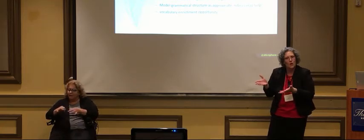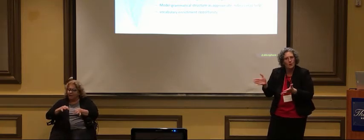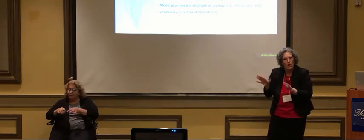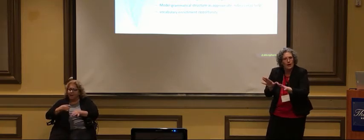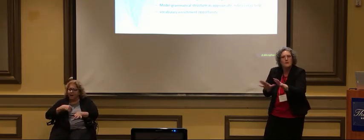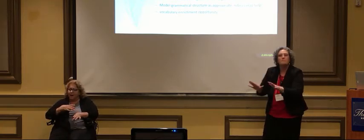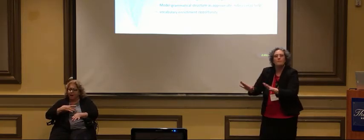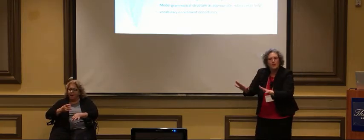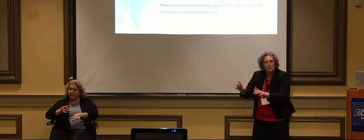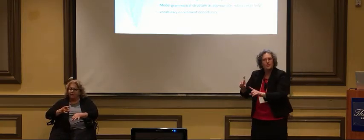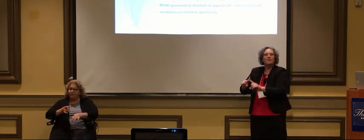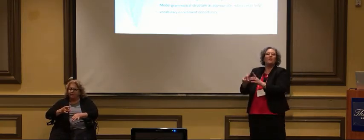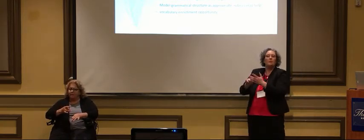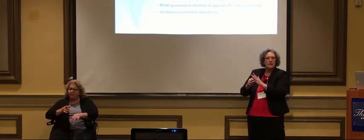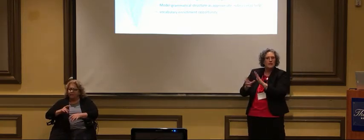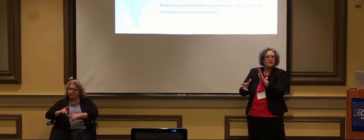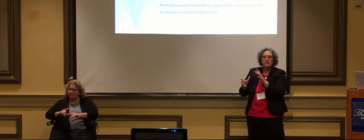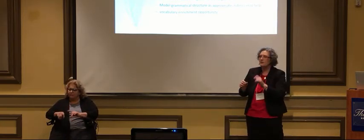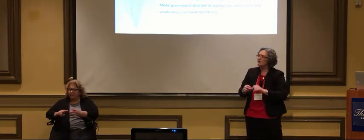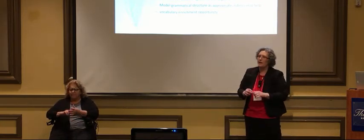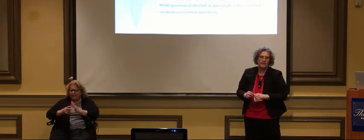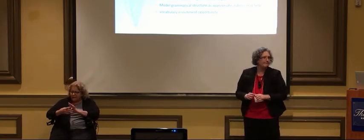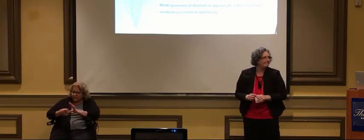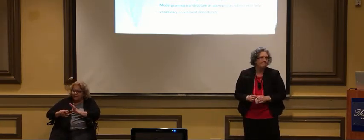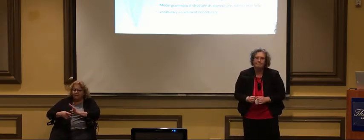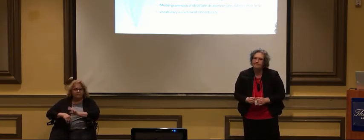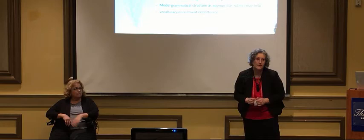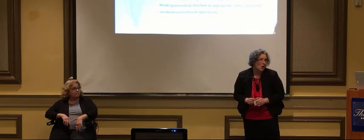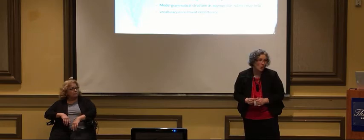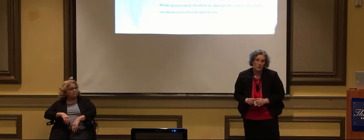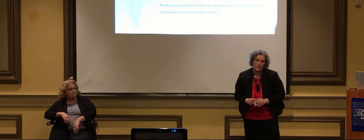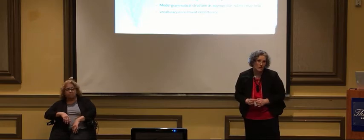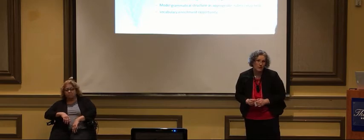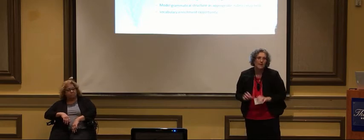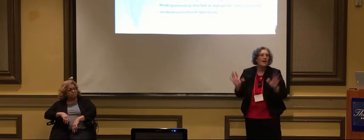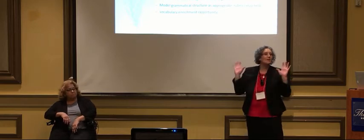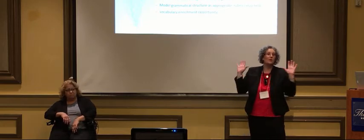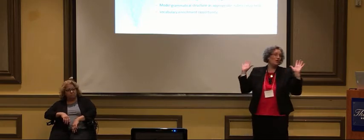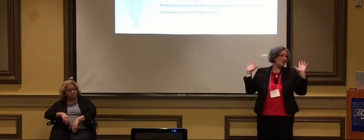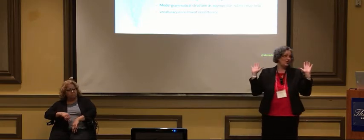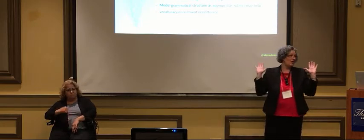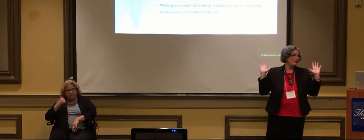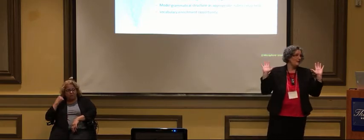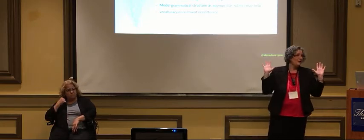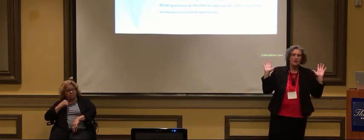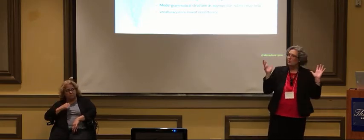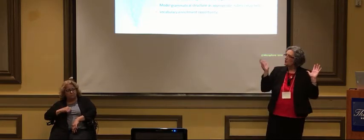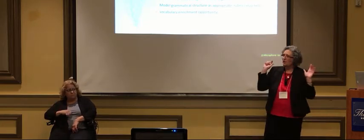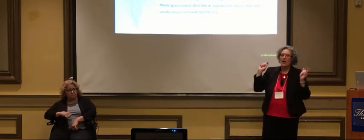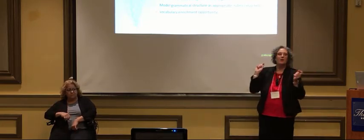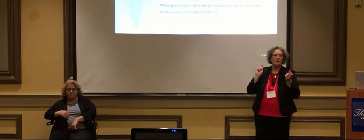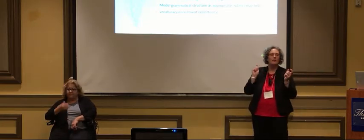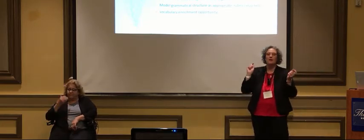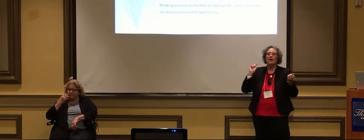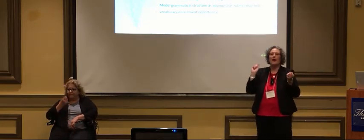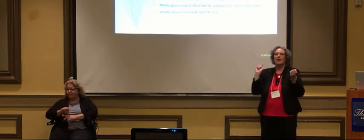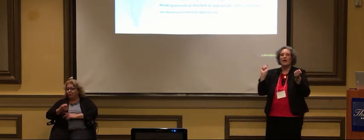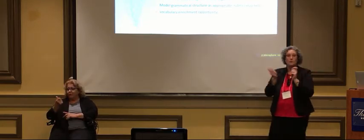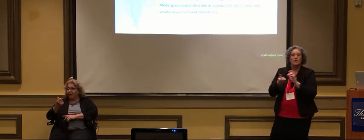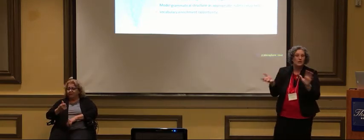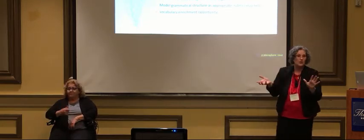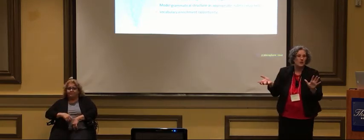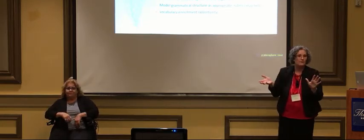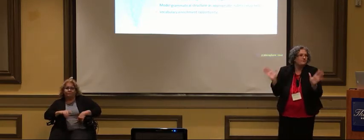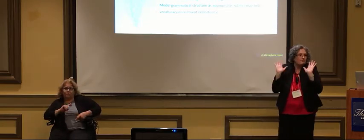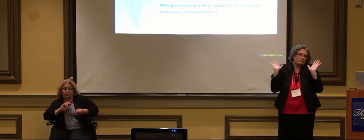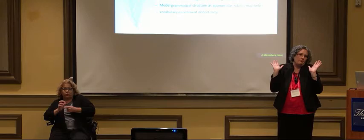like, but there's different meanings, and he was like, no. And so I changed it. We took it out,